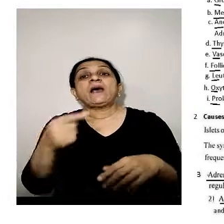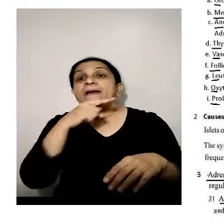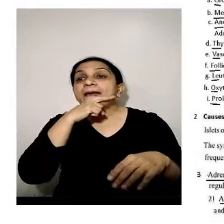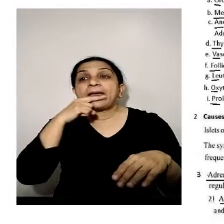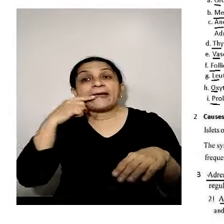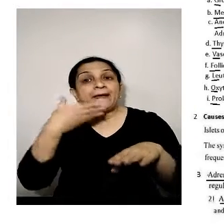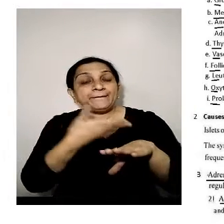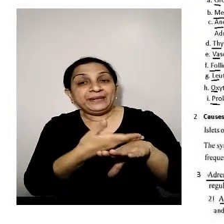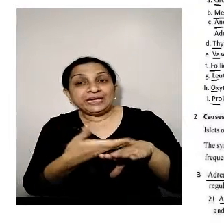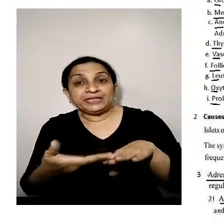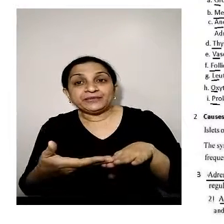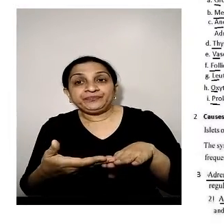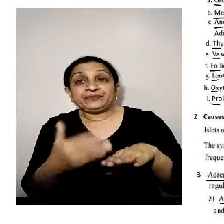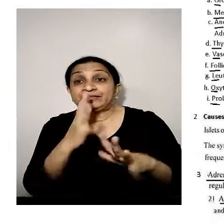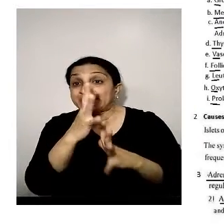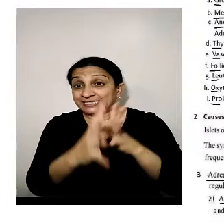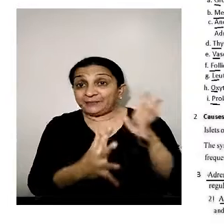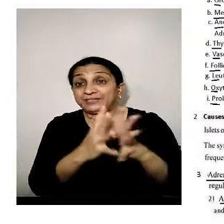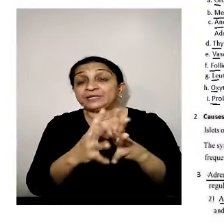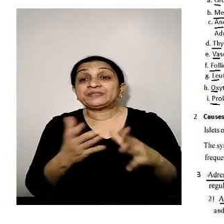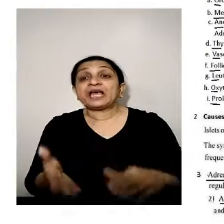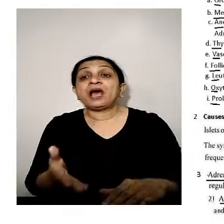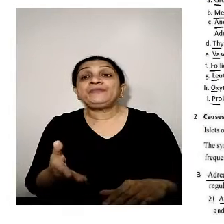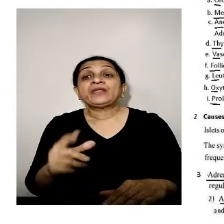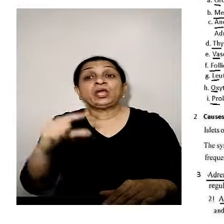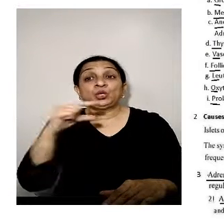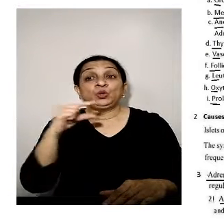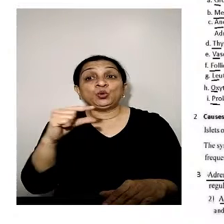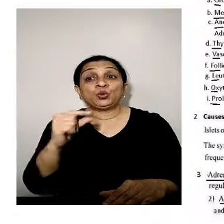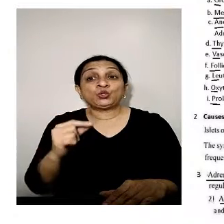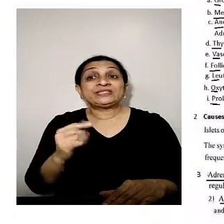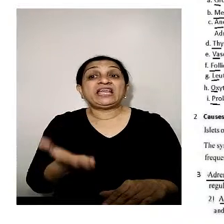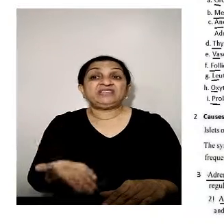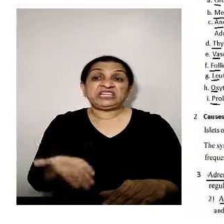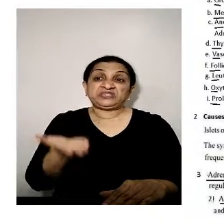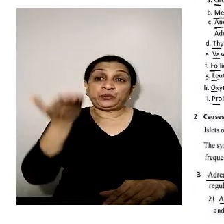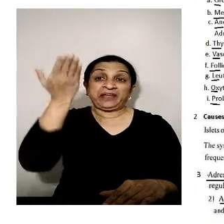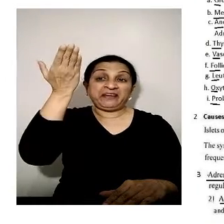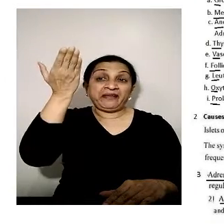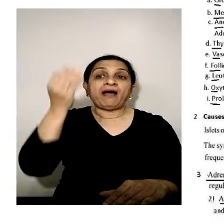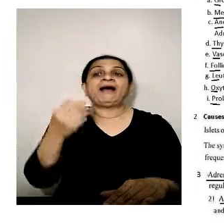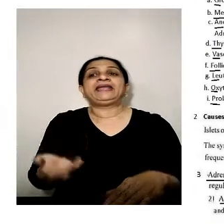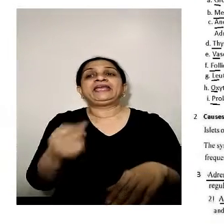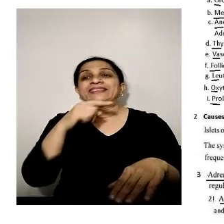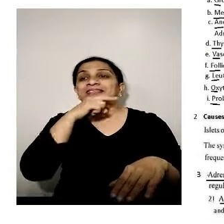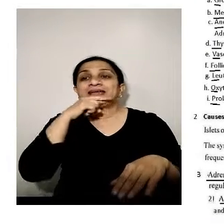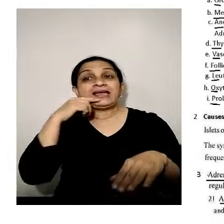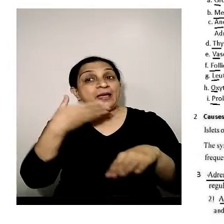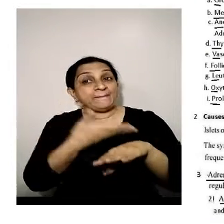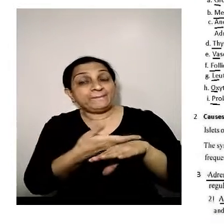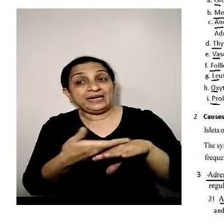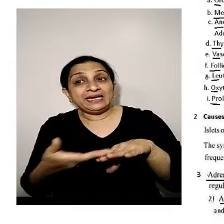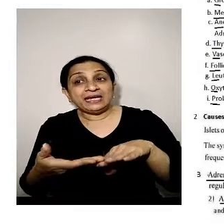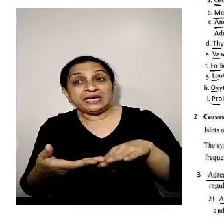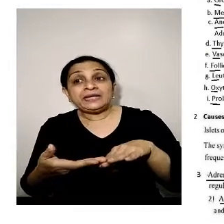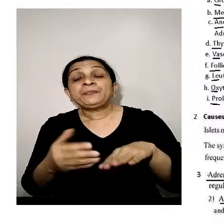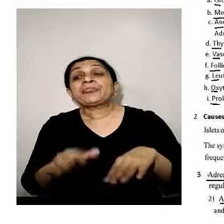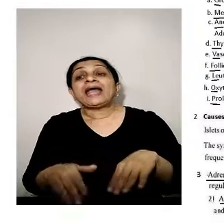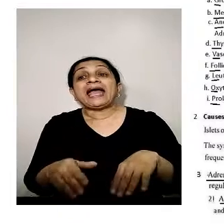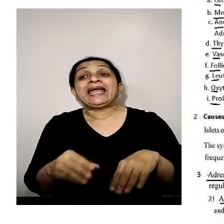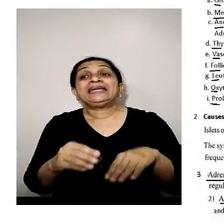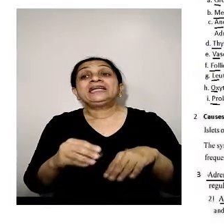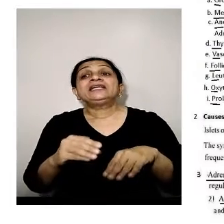in the blood. The symptoms are glucose level is very high in the